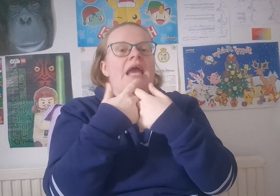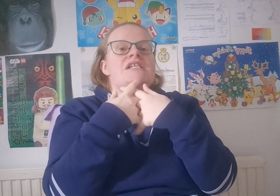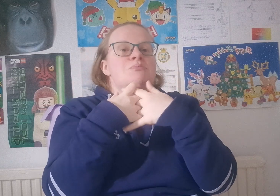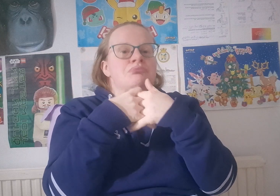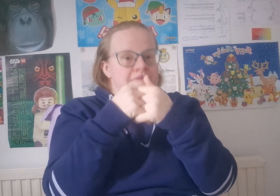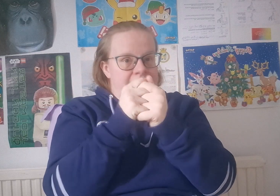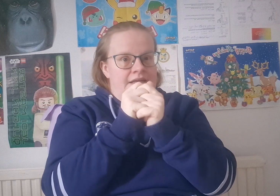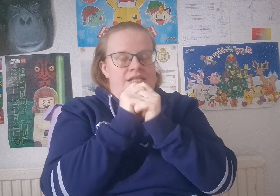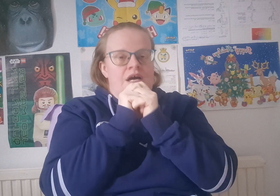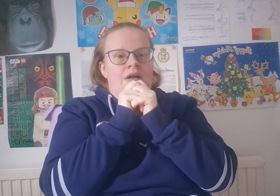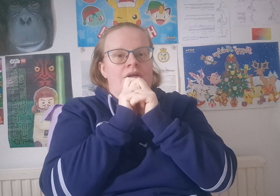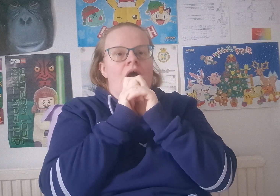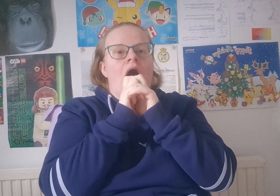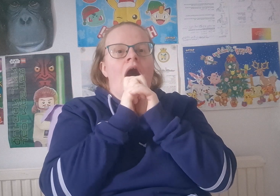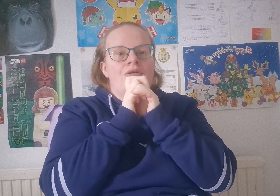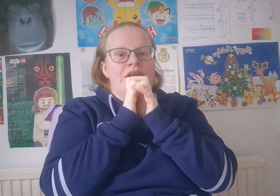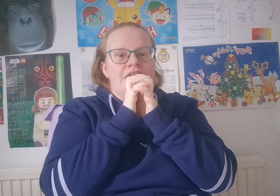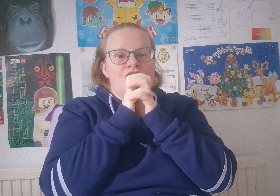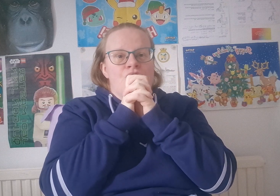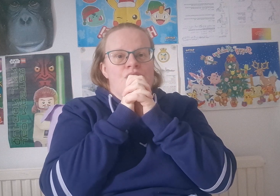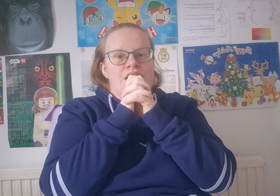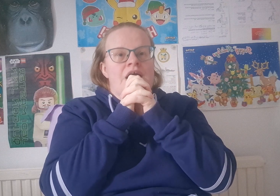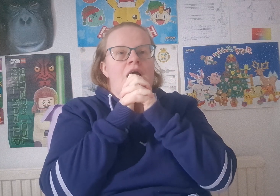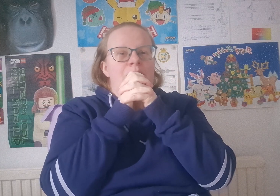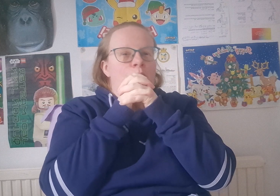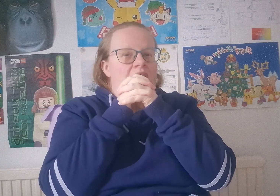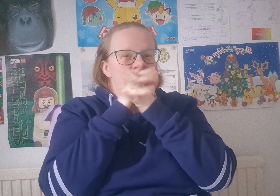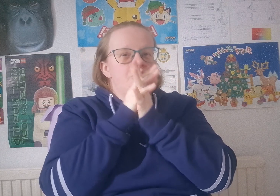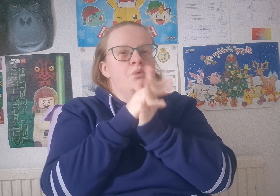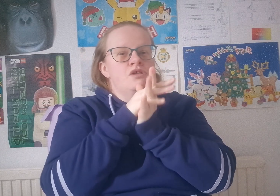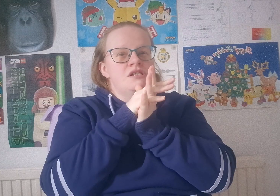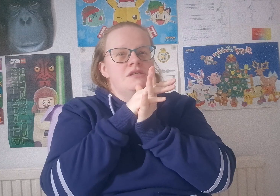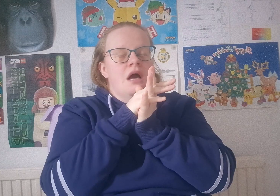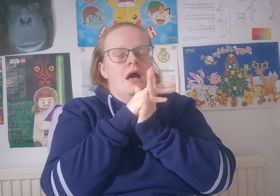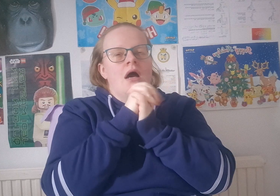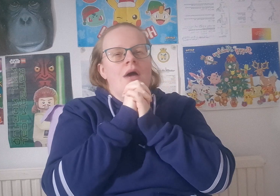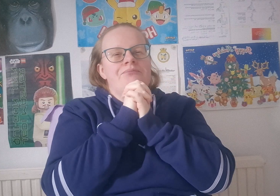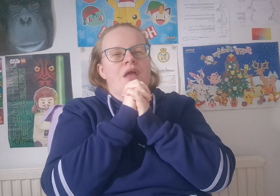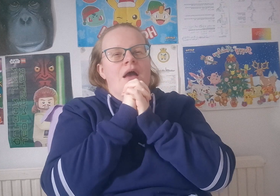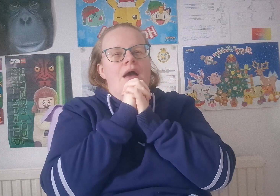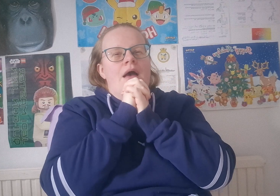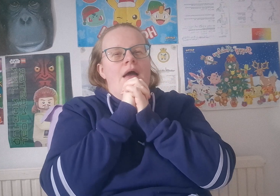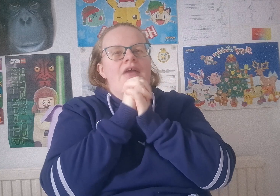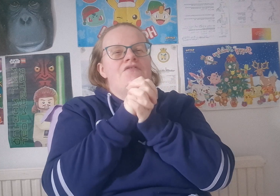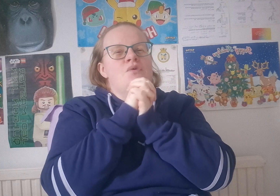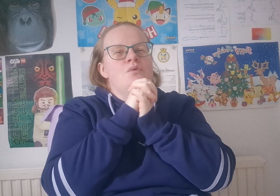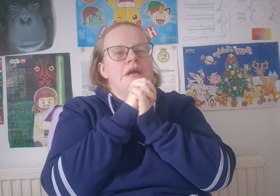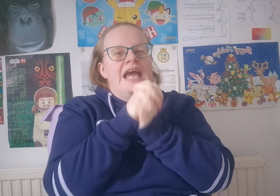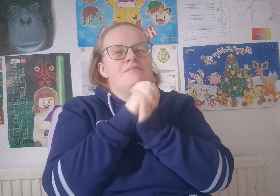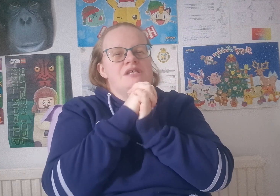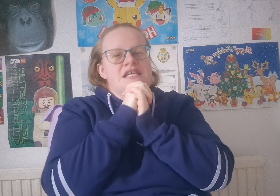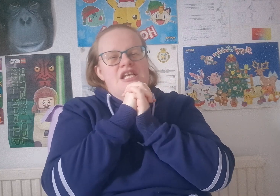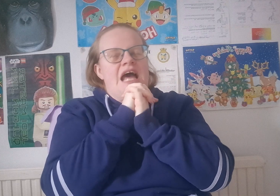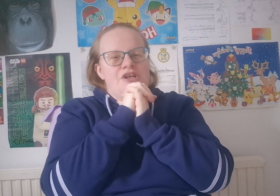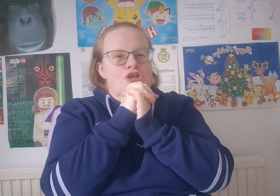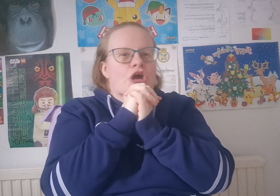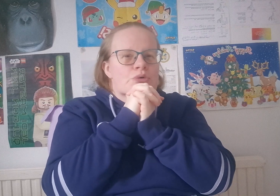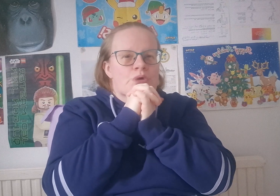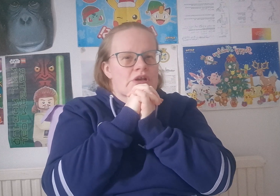It's brilliantly done. I really enjoyed it. But what it would... If you came to this and had no knowledge